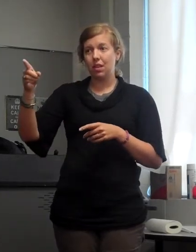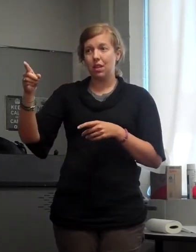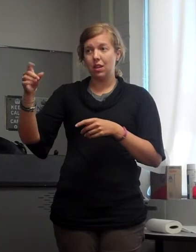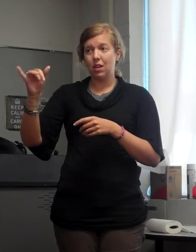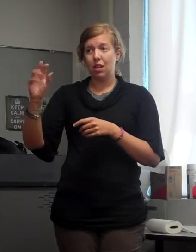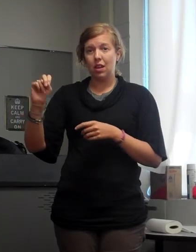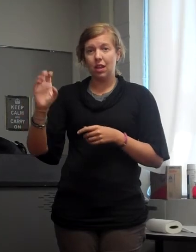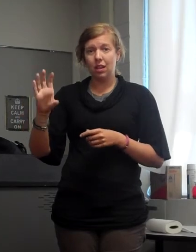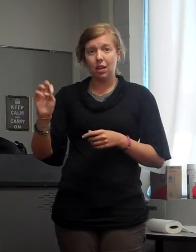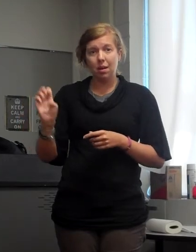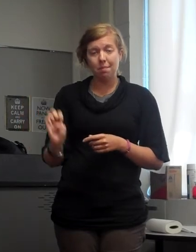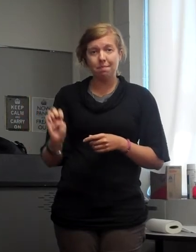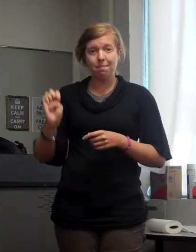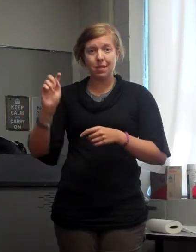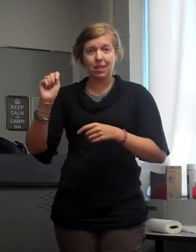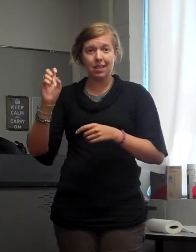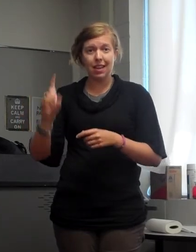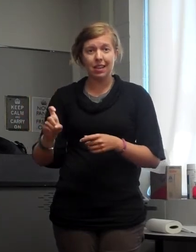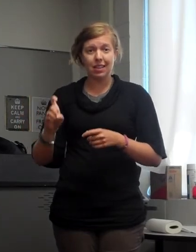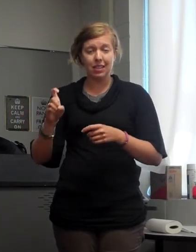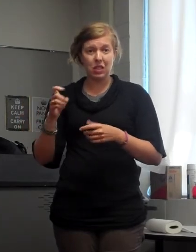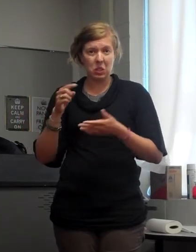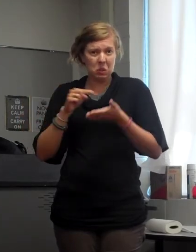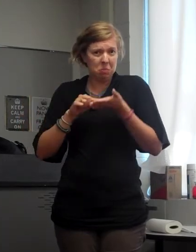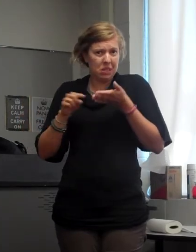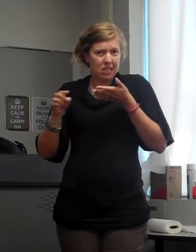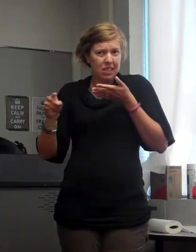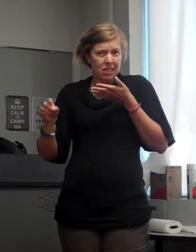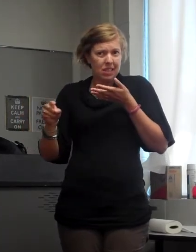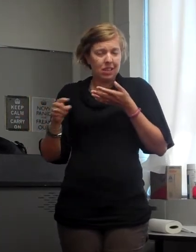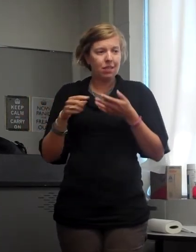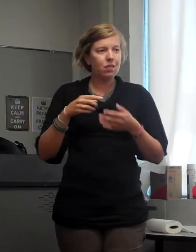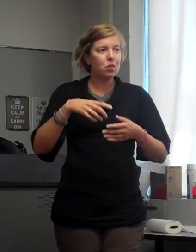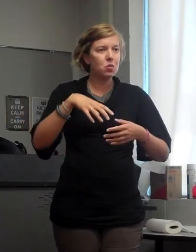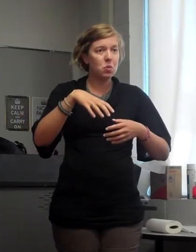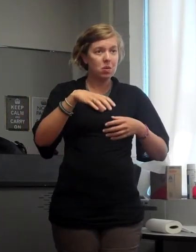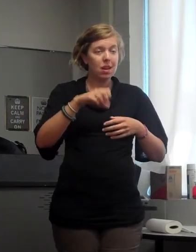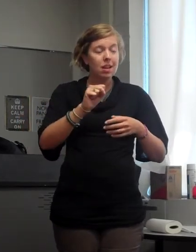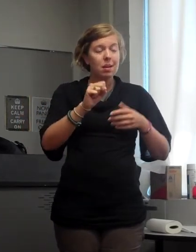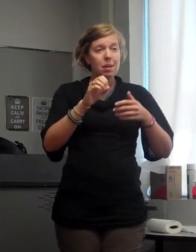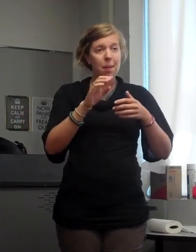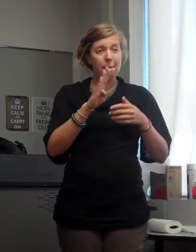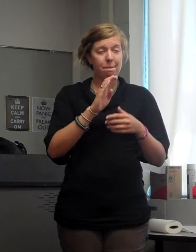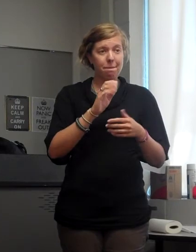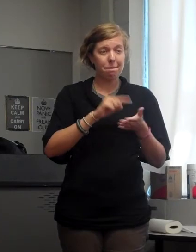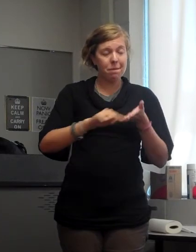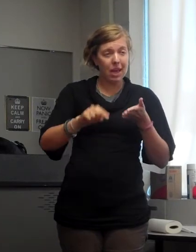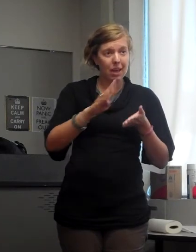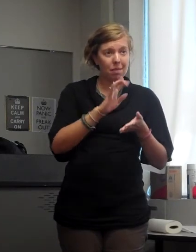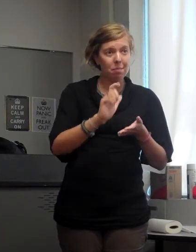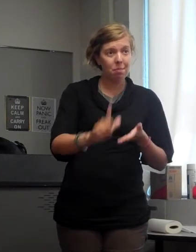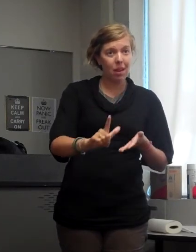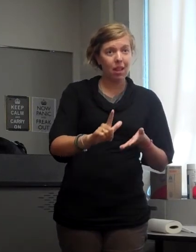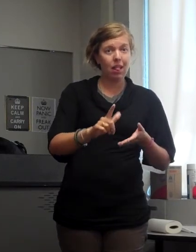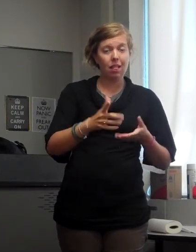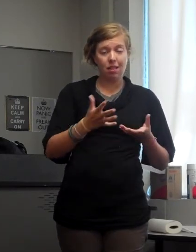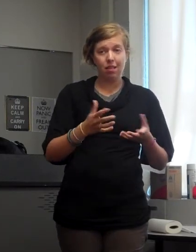bill. Okay. Mm-hmm. You put it, if you're in your snowball, you put it towards your snowball. If you're getting that $1,000 emergency fund, you put it